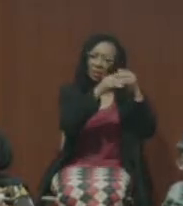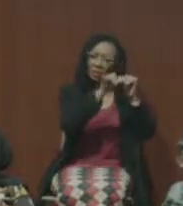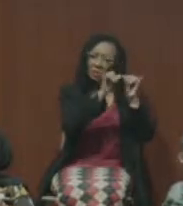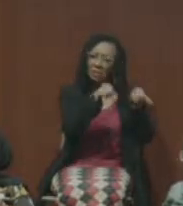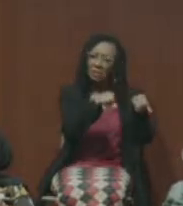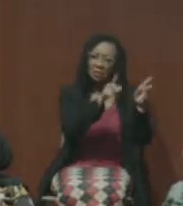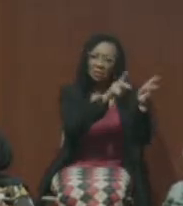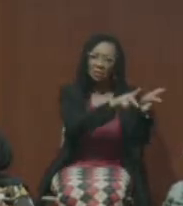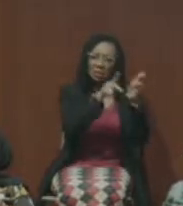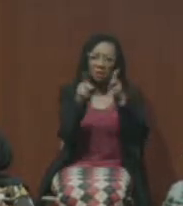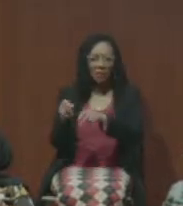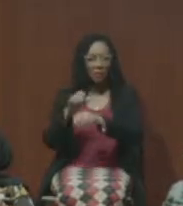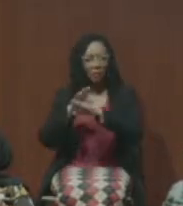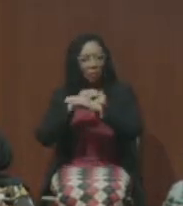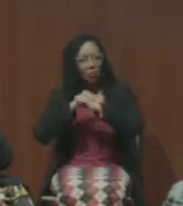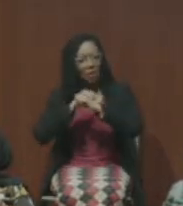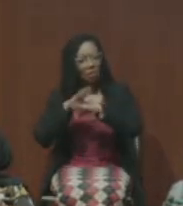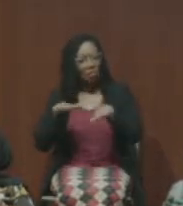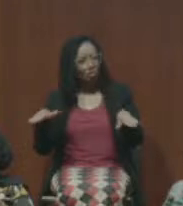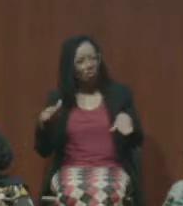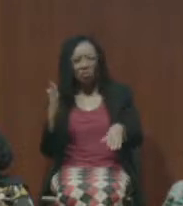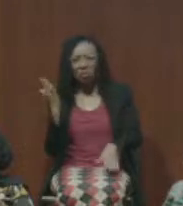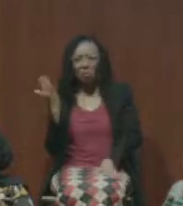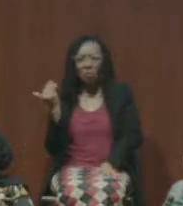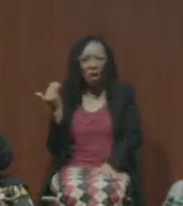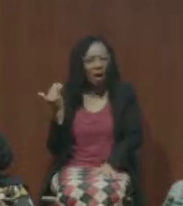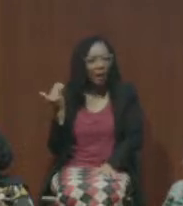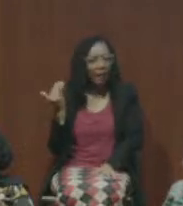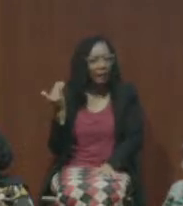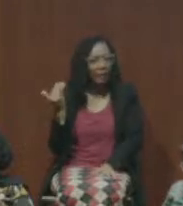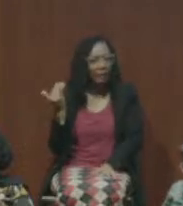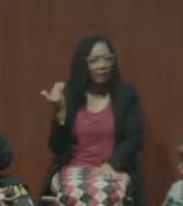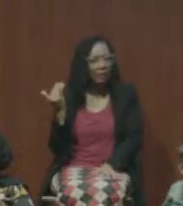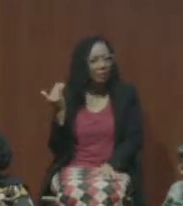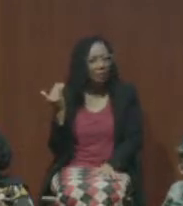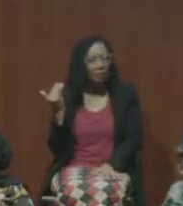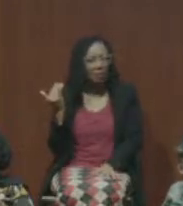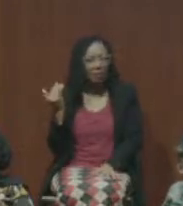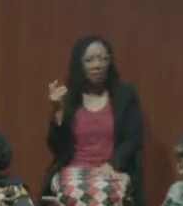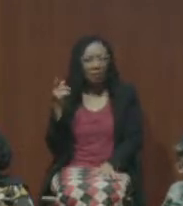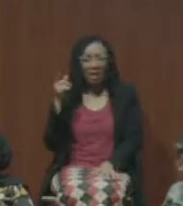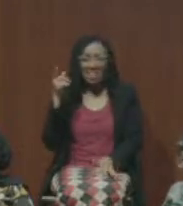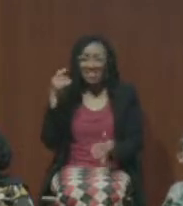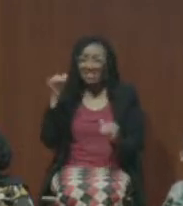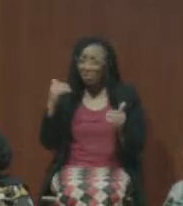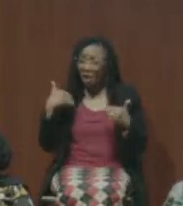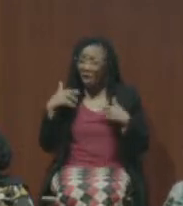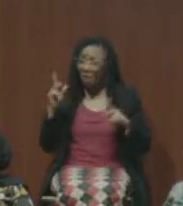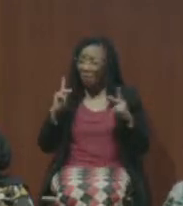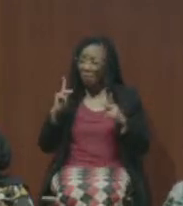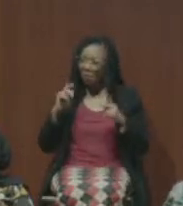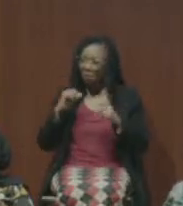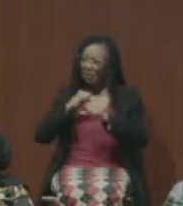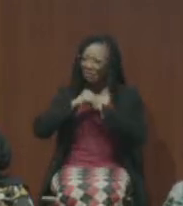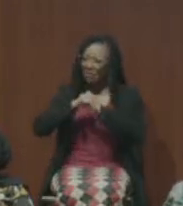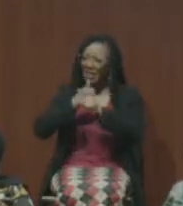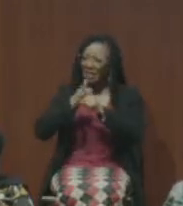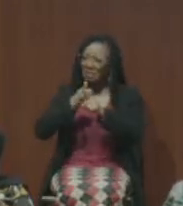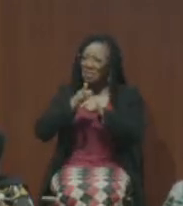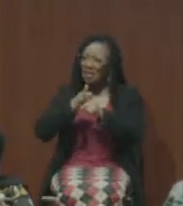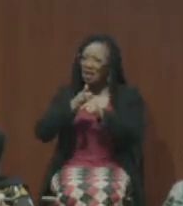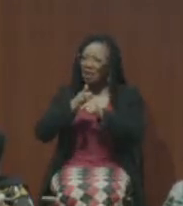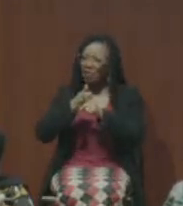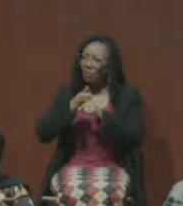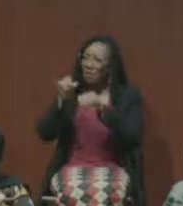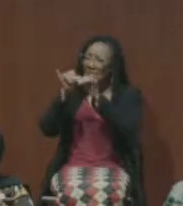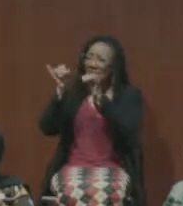complex, having the failing outcomes that it has, and still have people defending themselves for working within that system